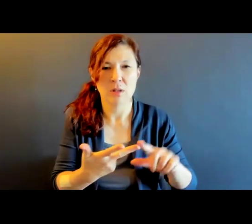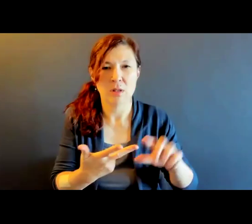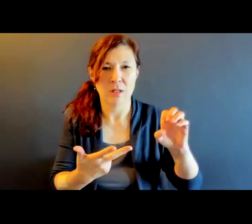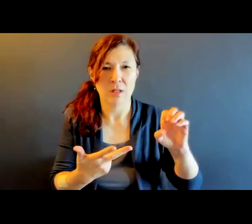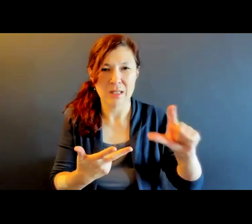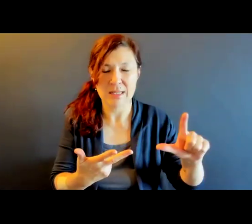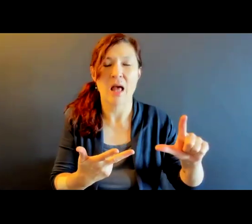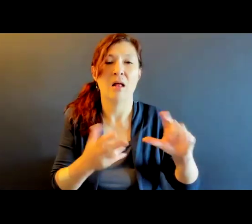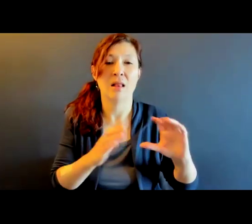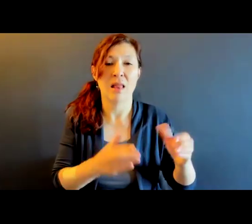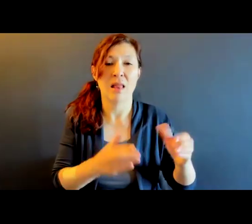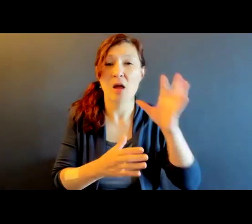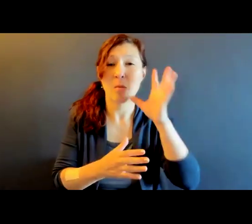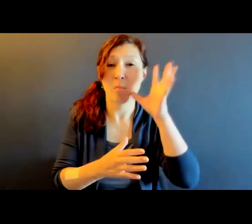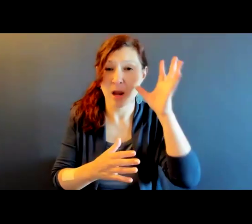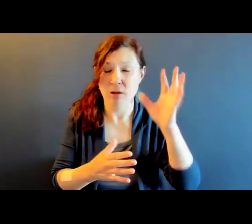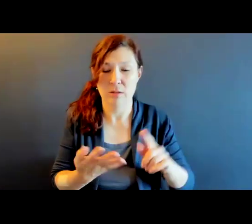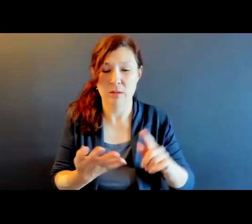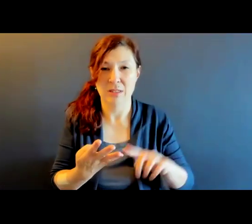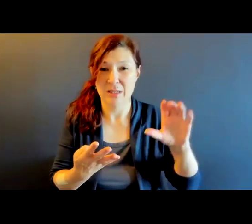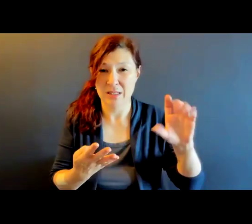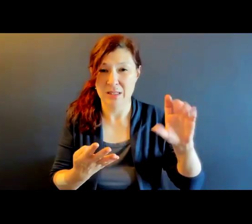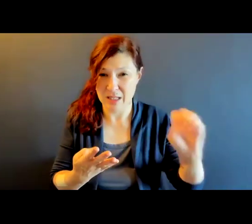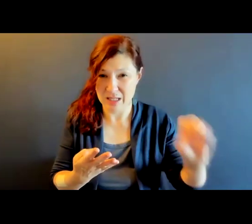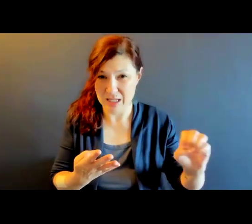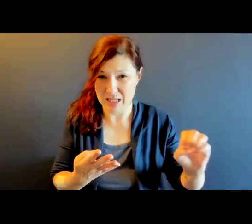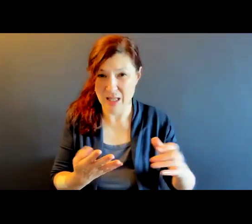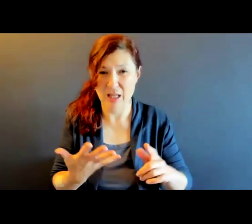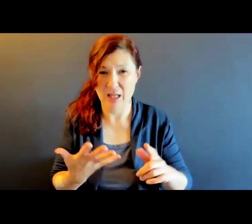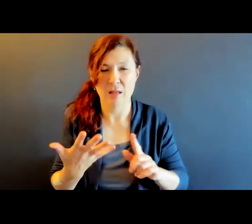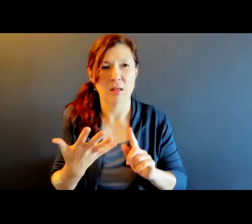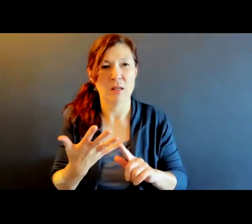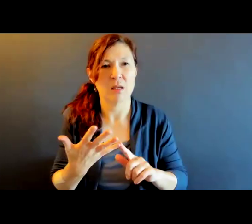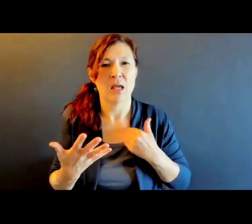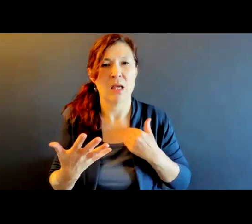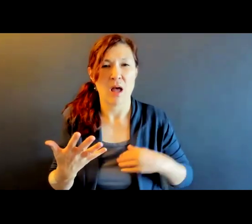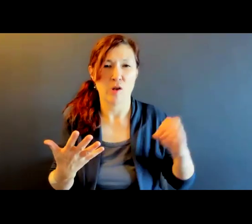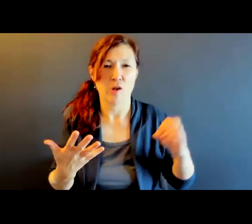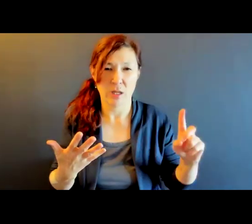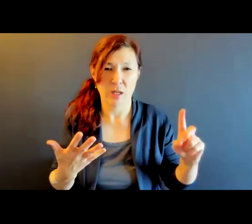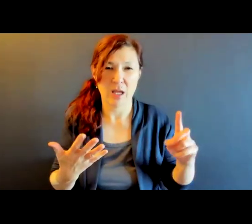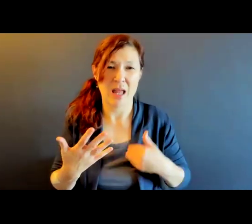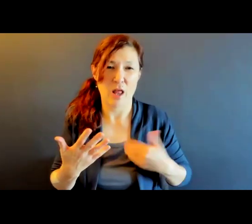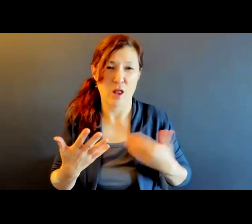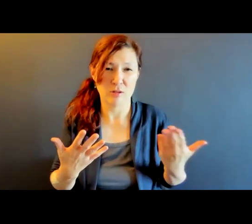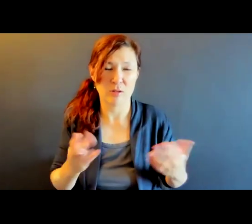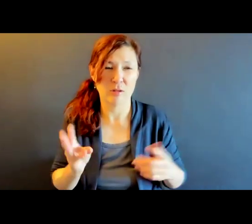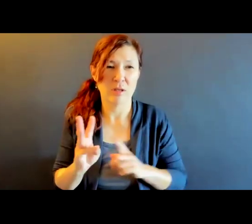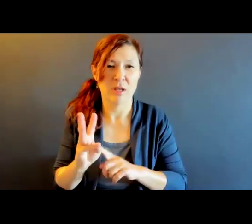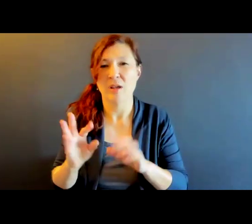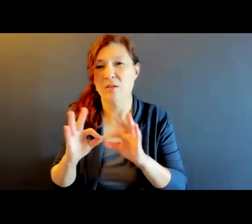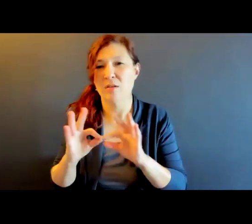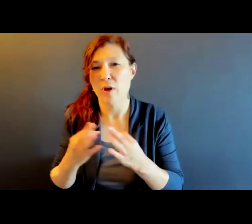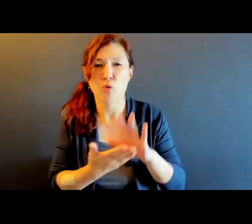tech education, or what we call CTE, health education, health services, and family, school, and community engagement.